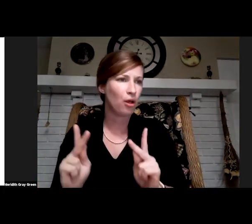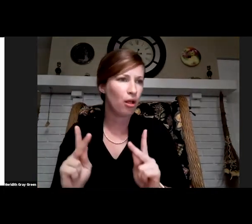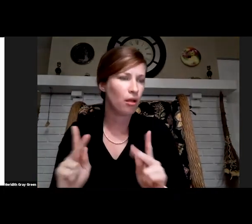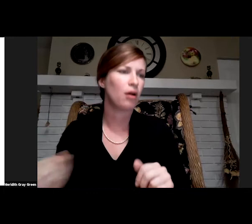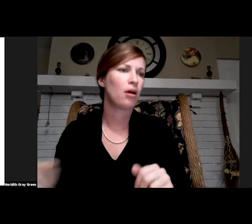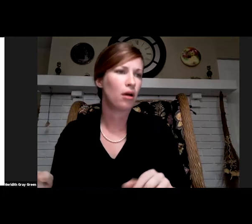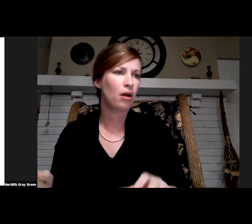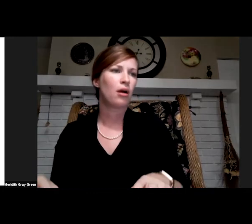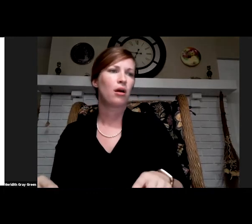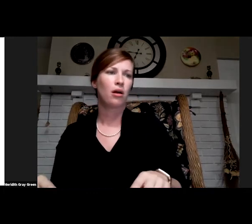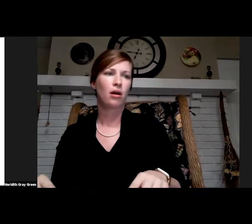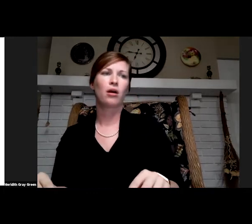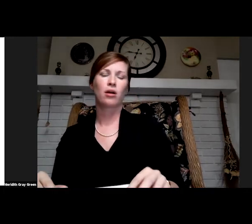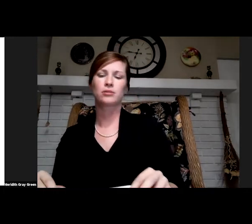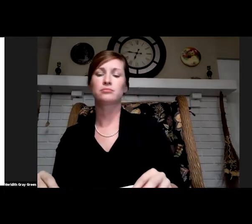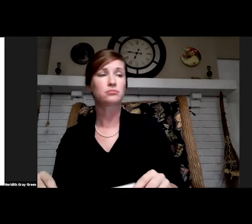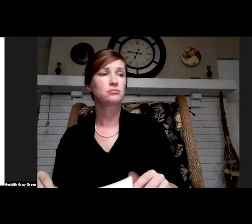How cultural